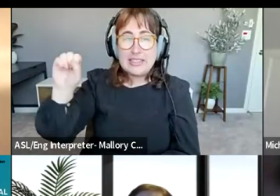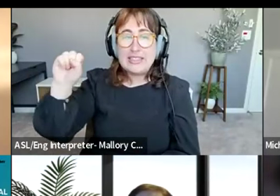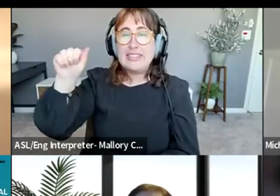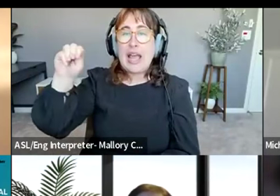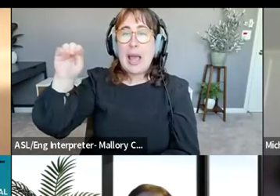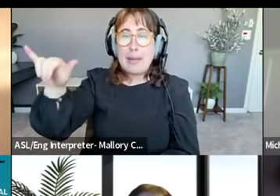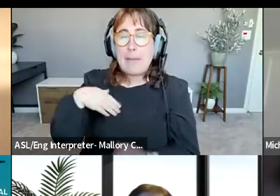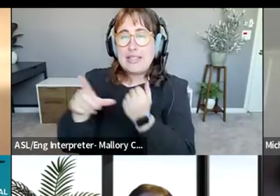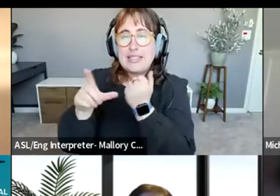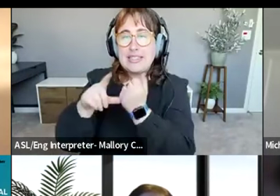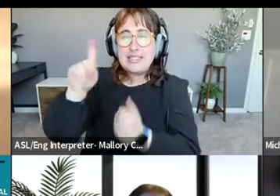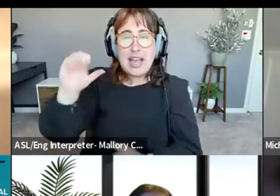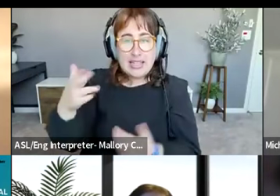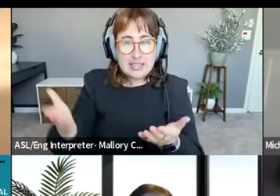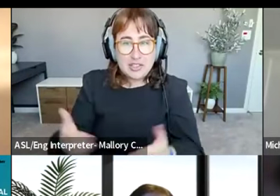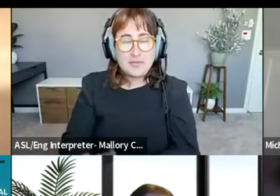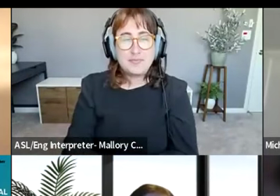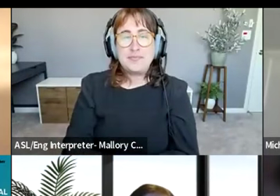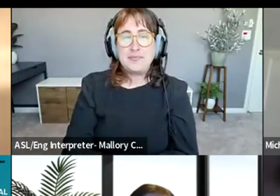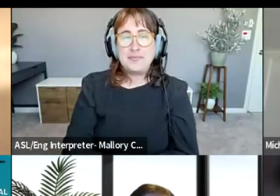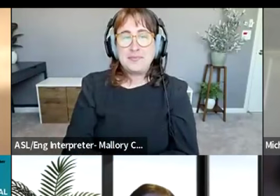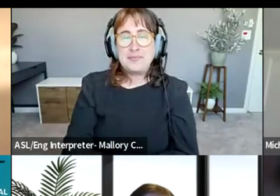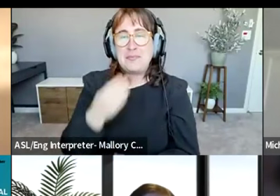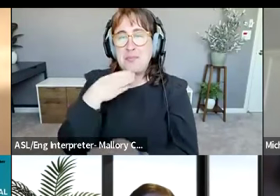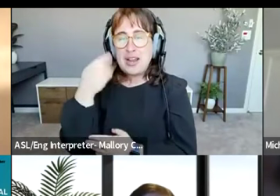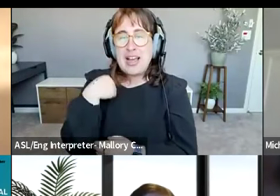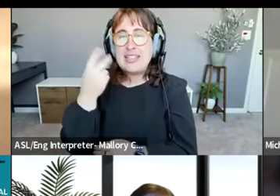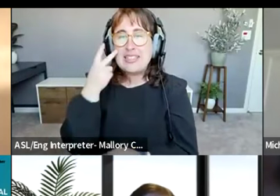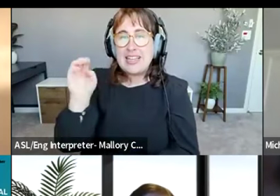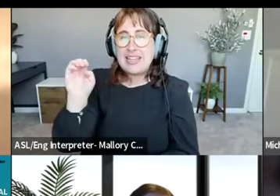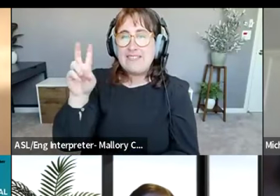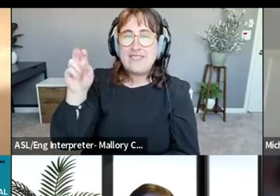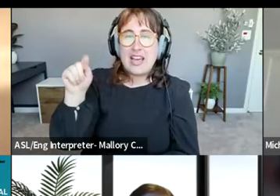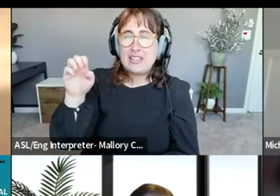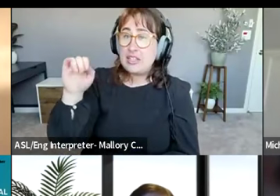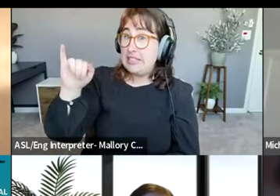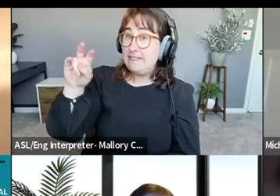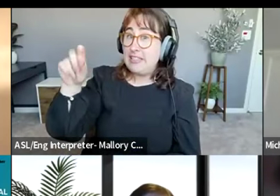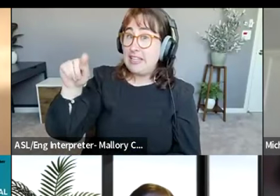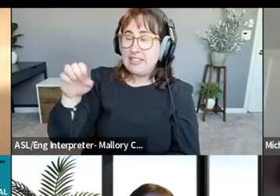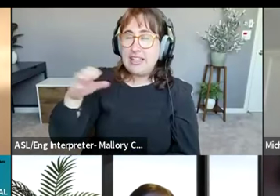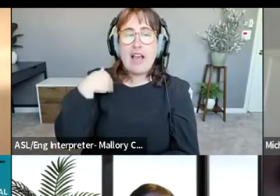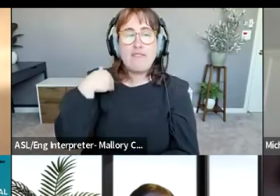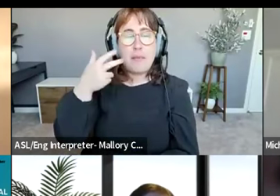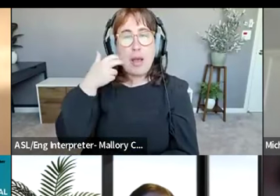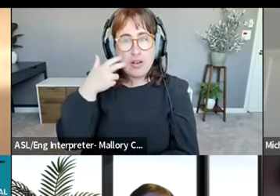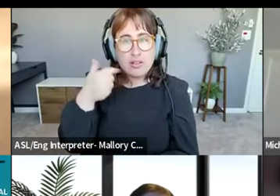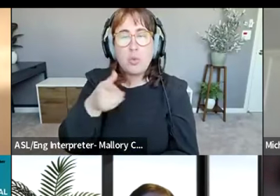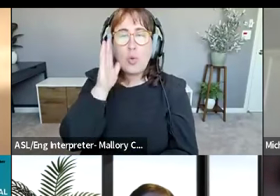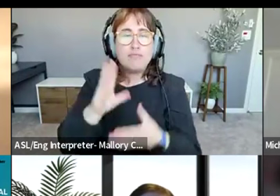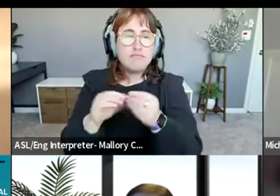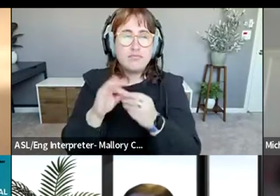and my assistant Zach is on. Good morning. I see Yvette, and we have Michael, who you will hear